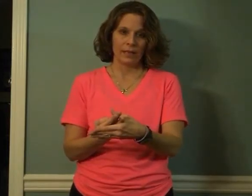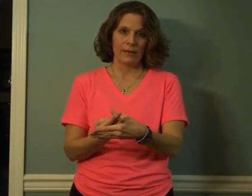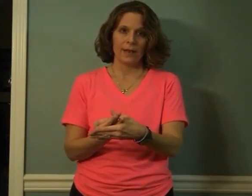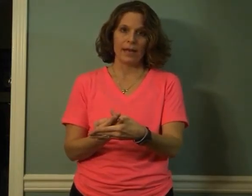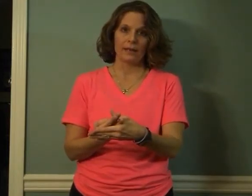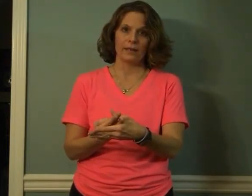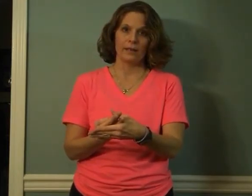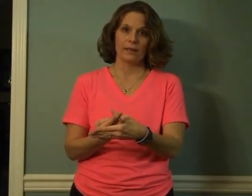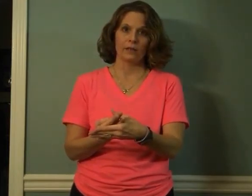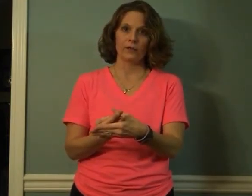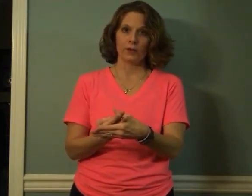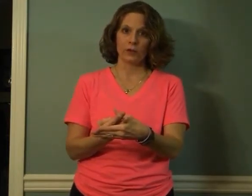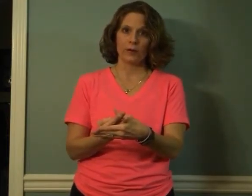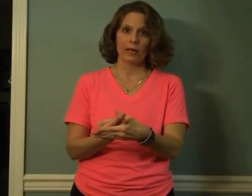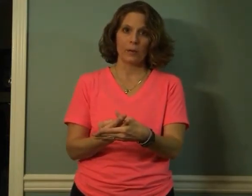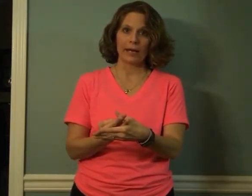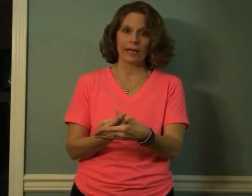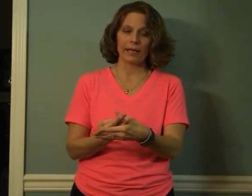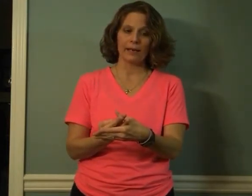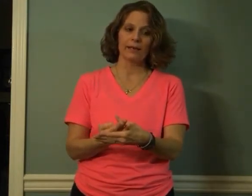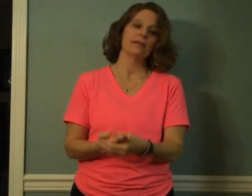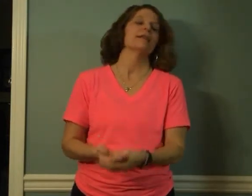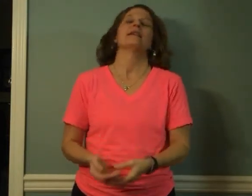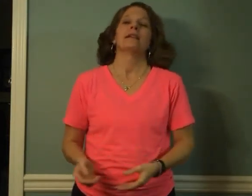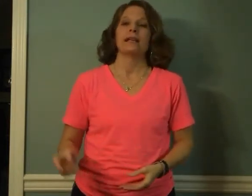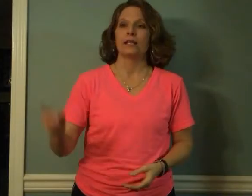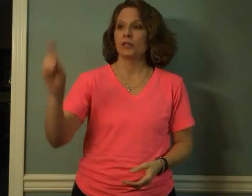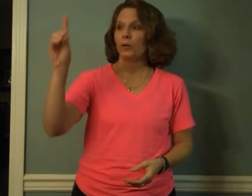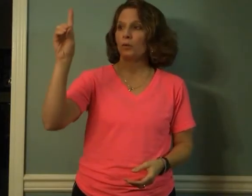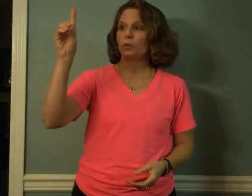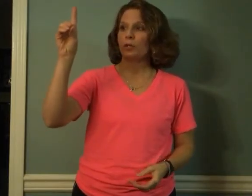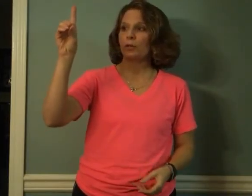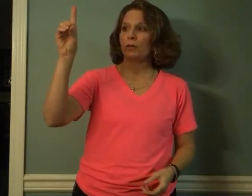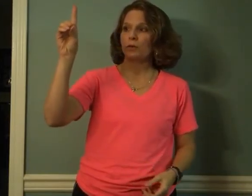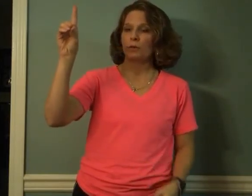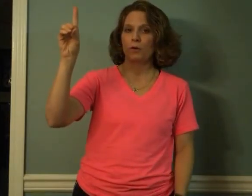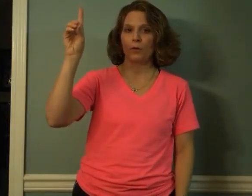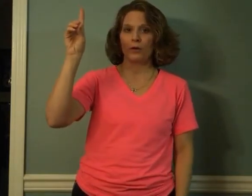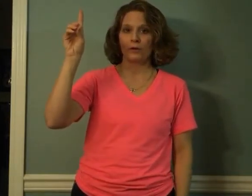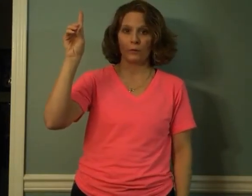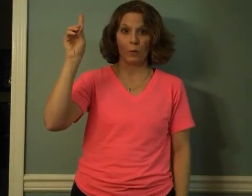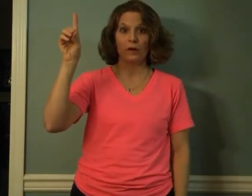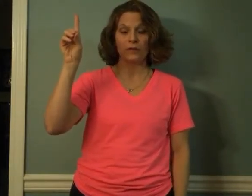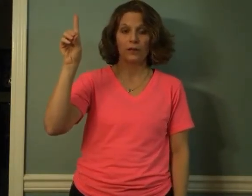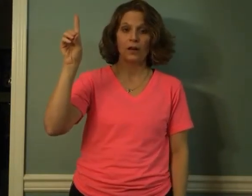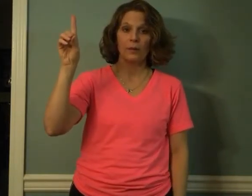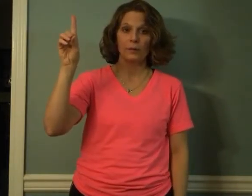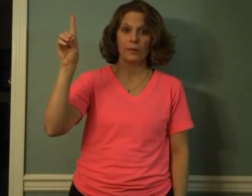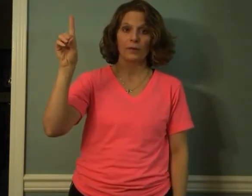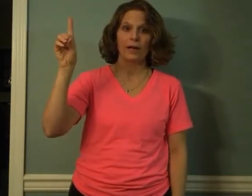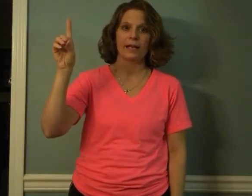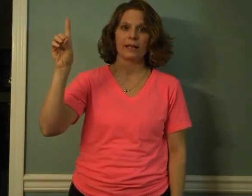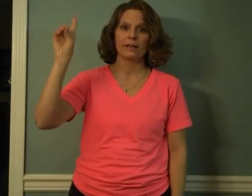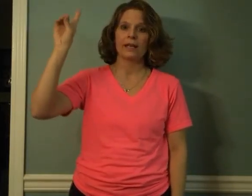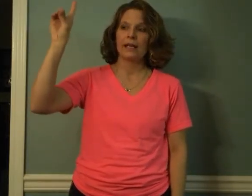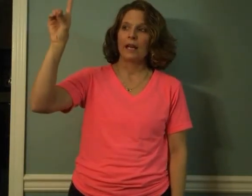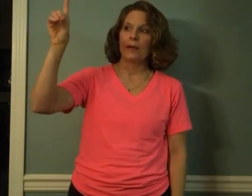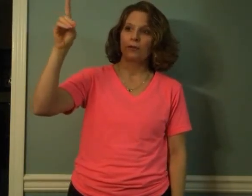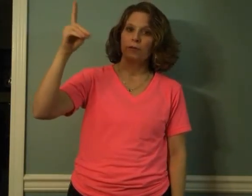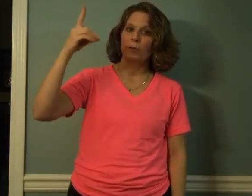And then First Great Awakening is you hold your one finger up with your right hand and then flip it